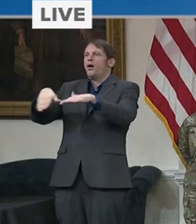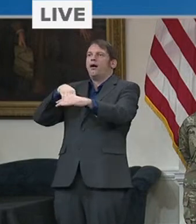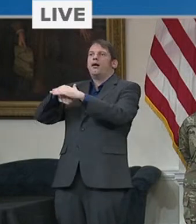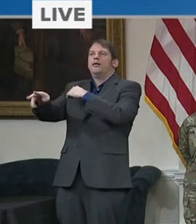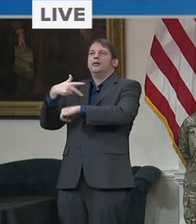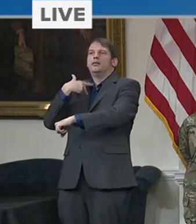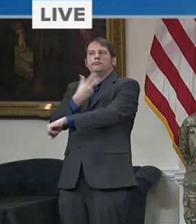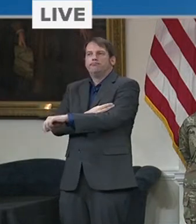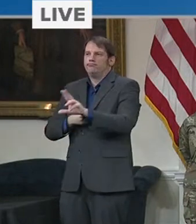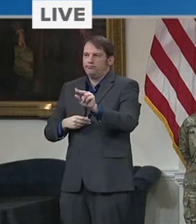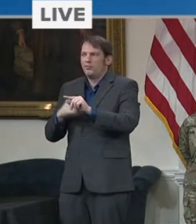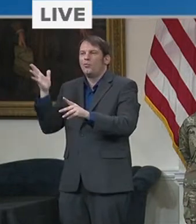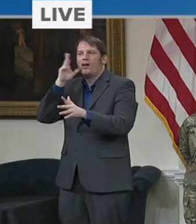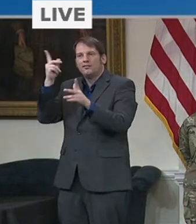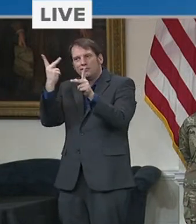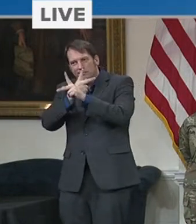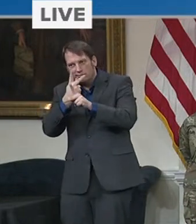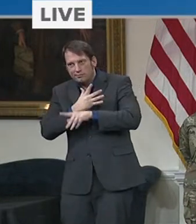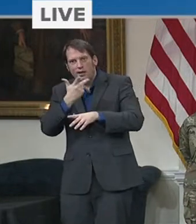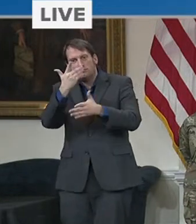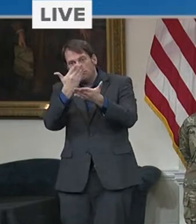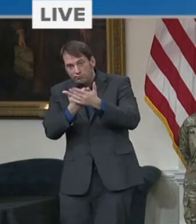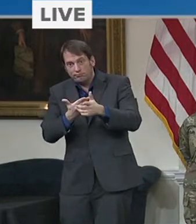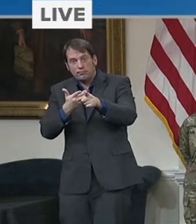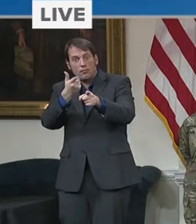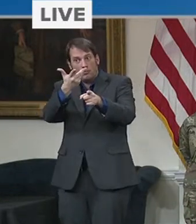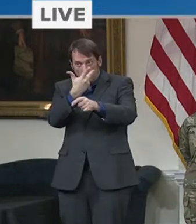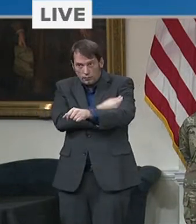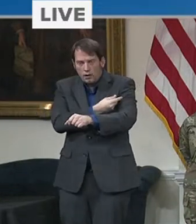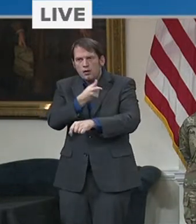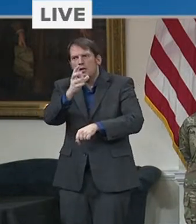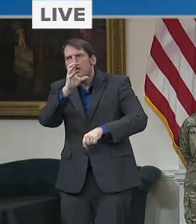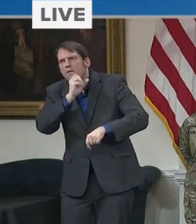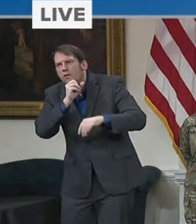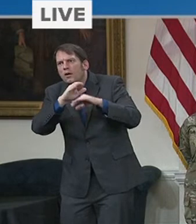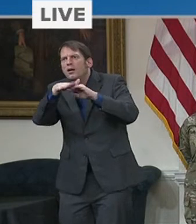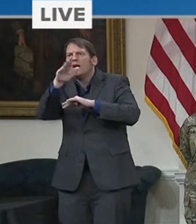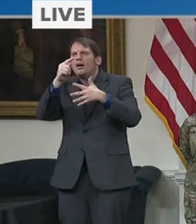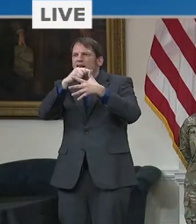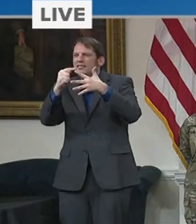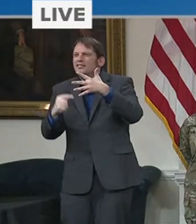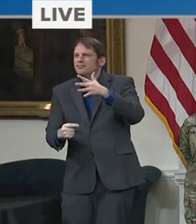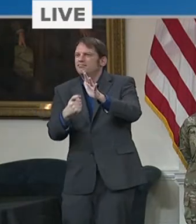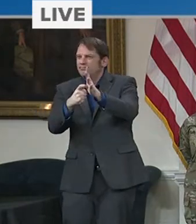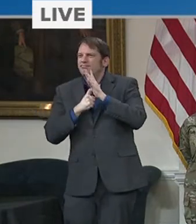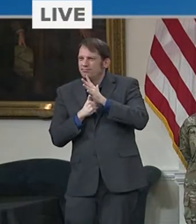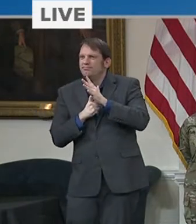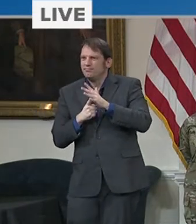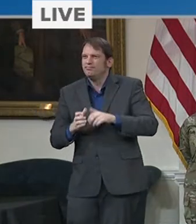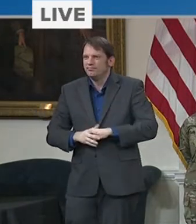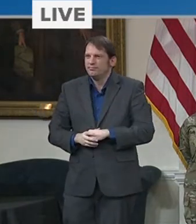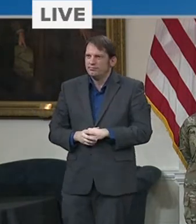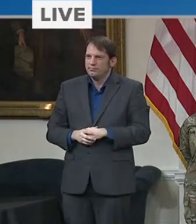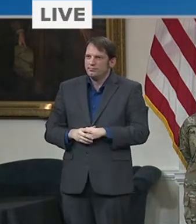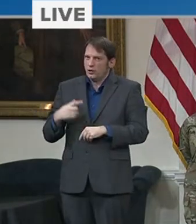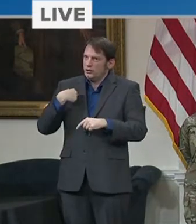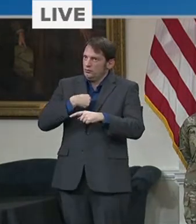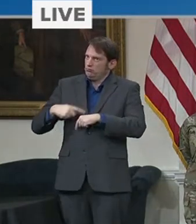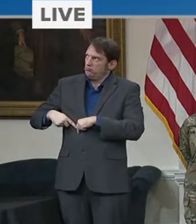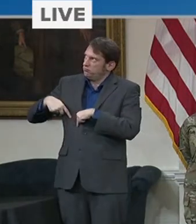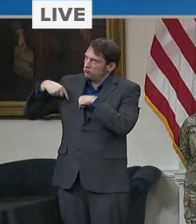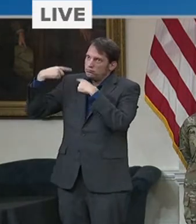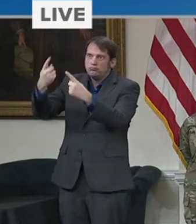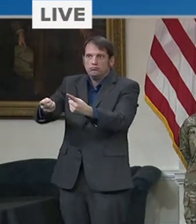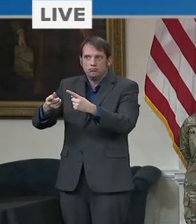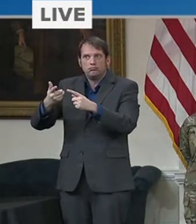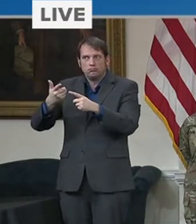eligibility. Obviously, as we have said at every press conference over the last month or so, due to the